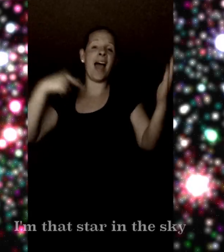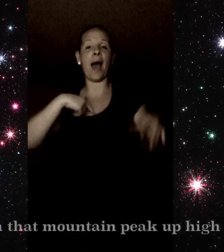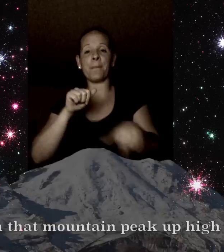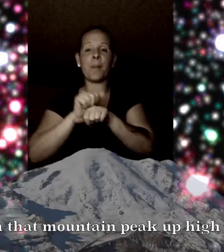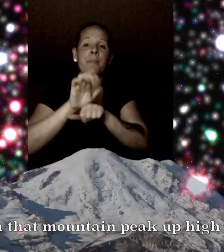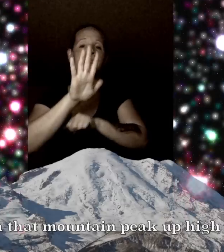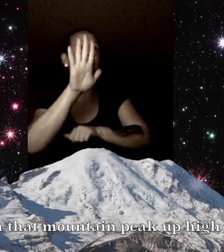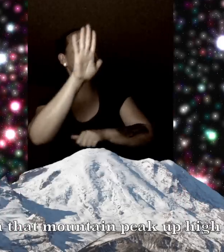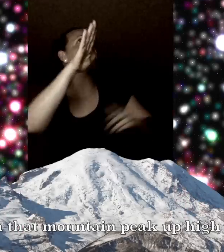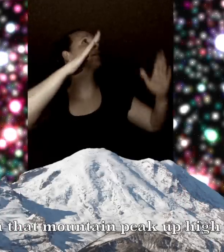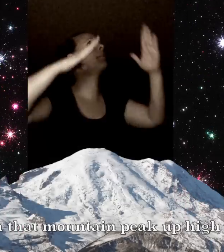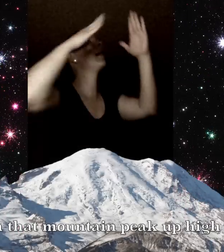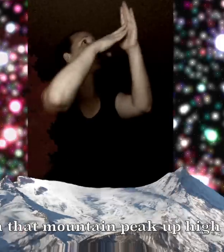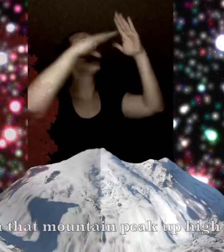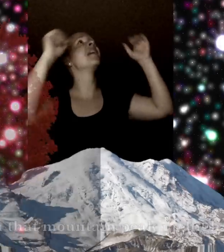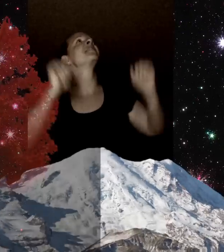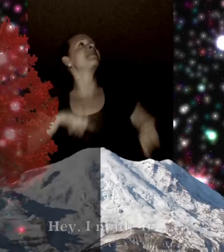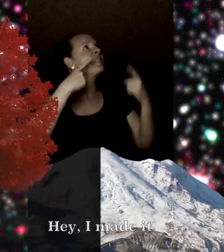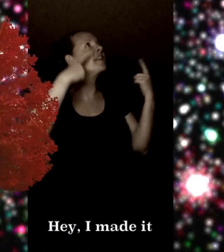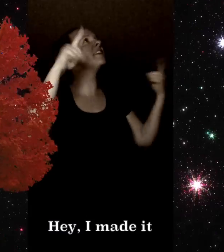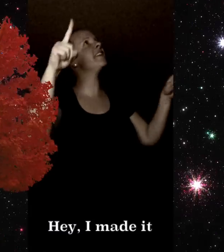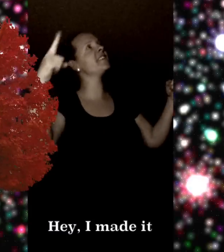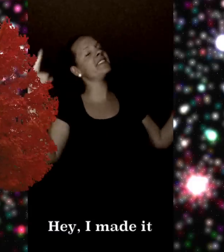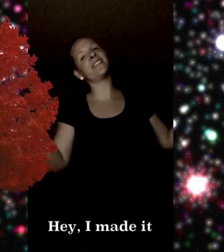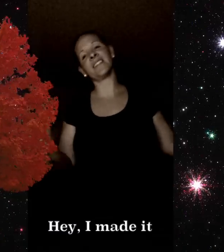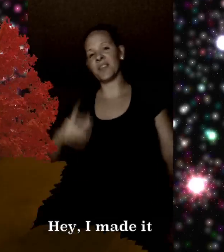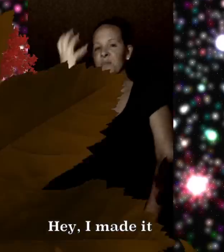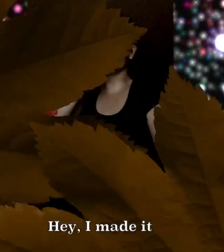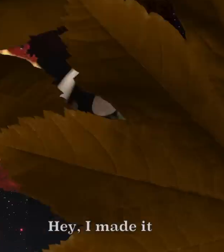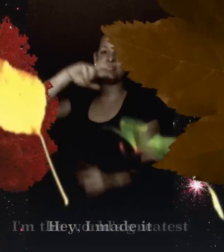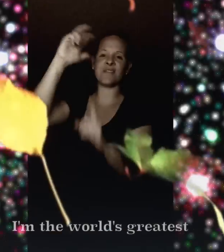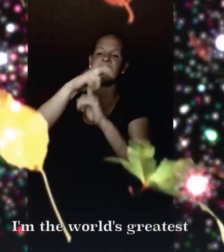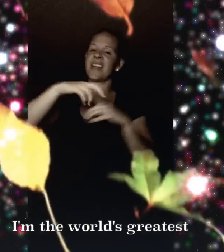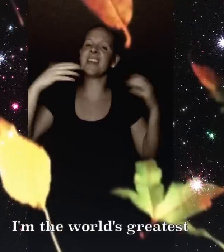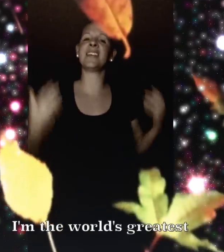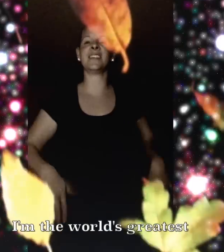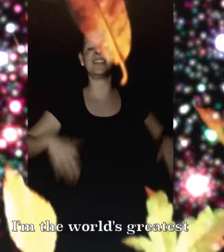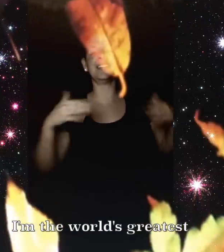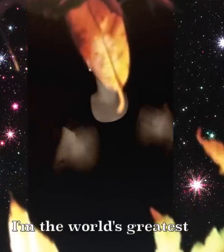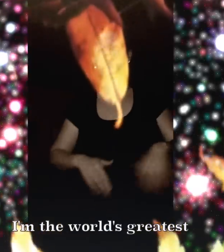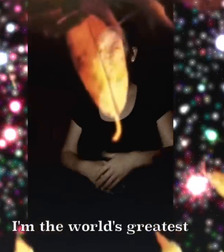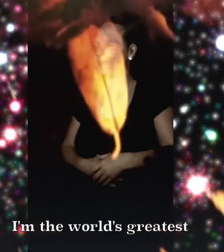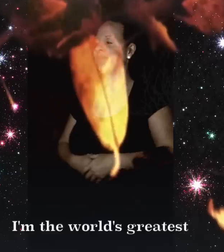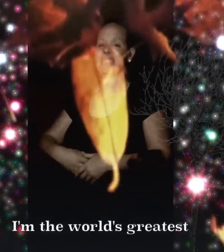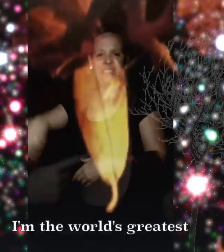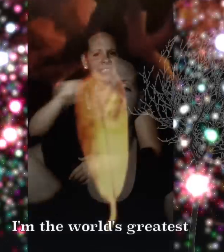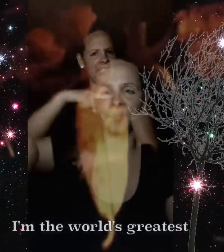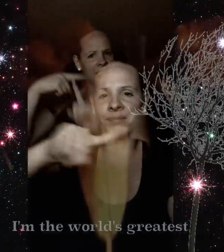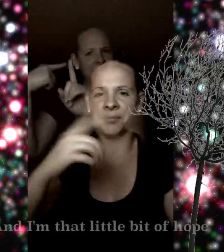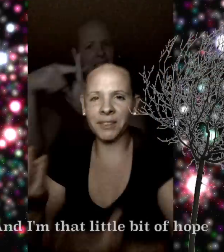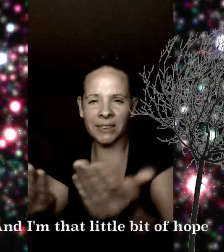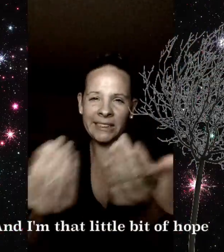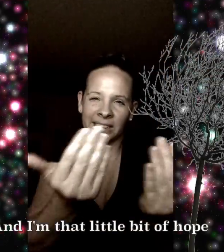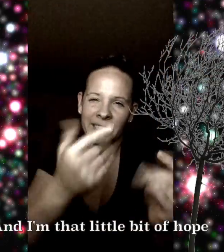I'm that mountain peak up. Even a pot of gold at the end of the rainbow. I'm the world's greatest. And fame was right there.